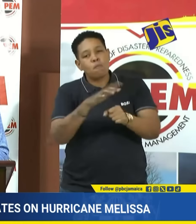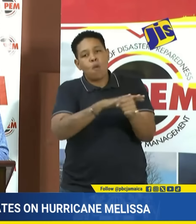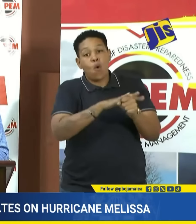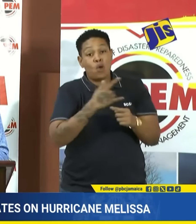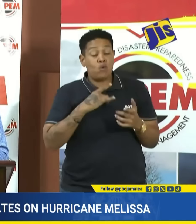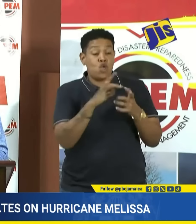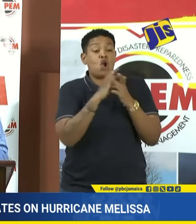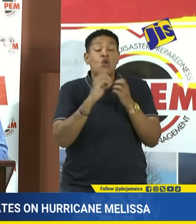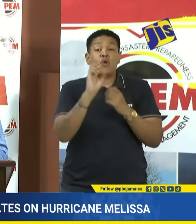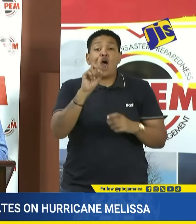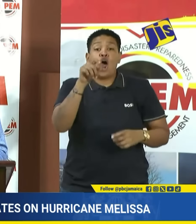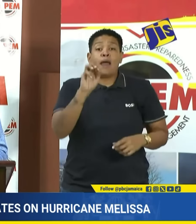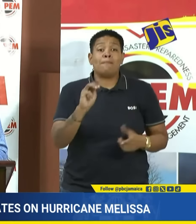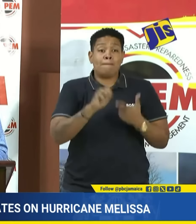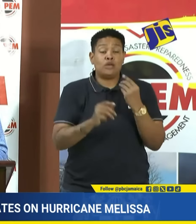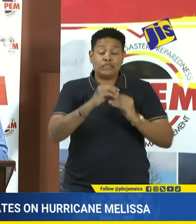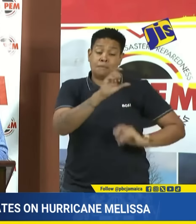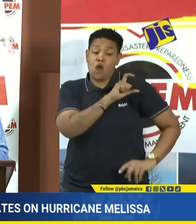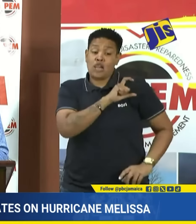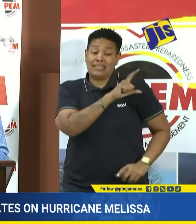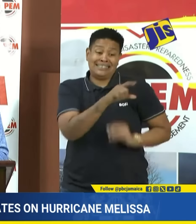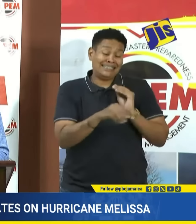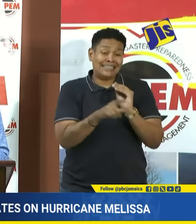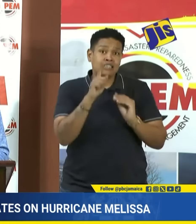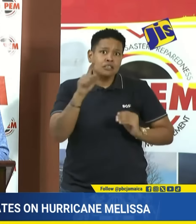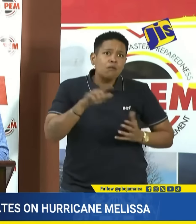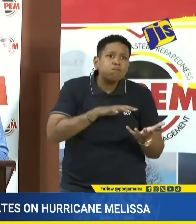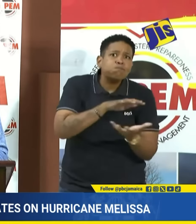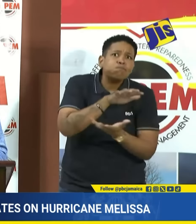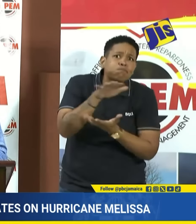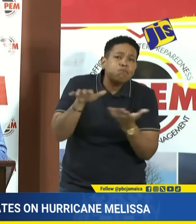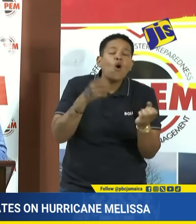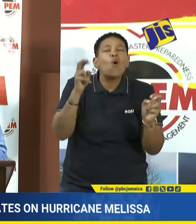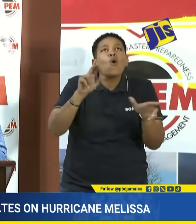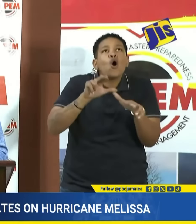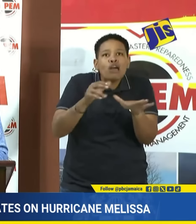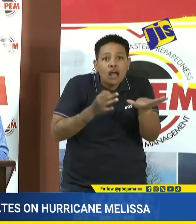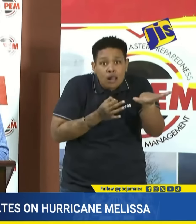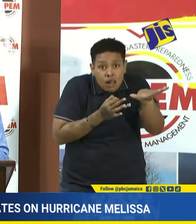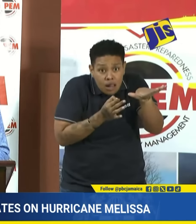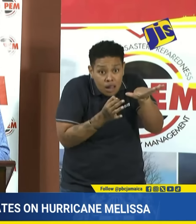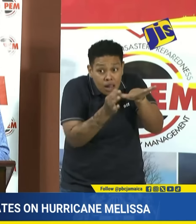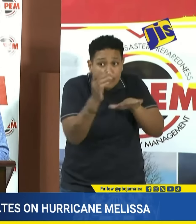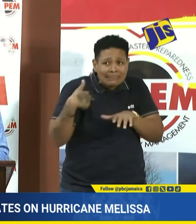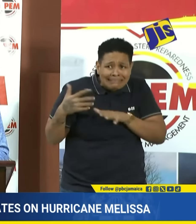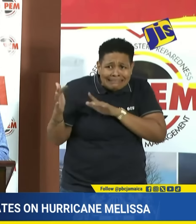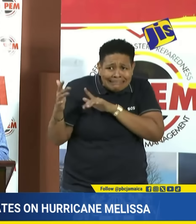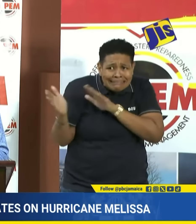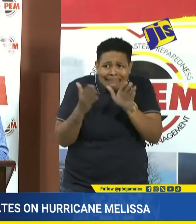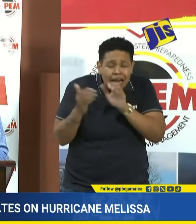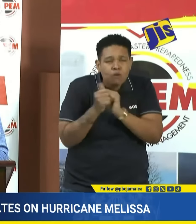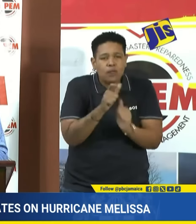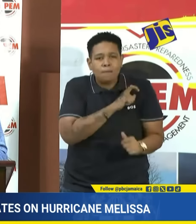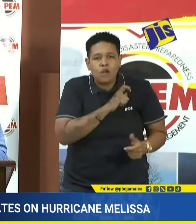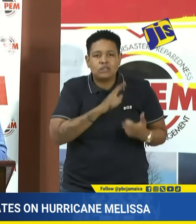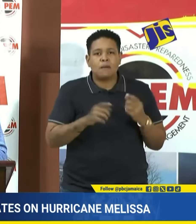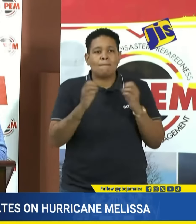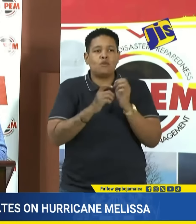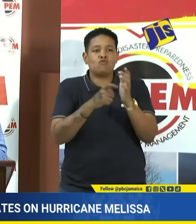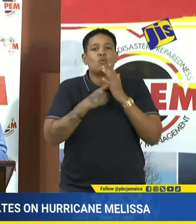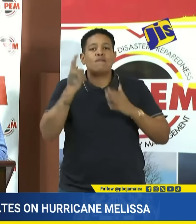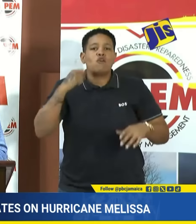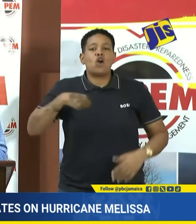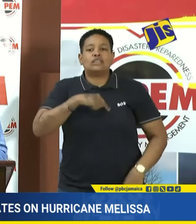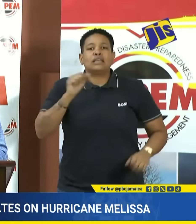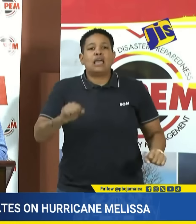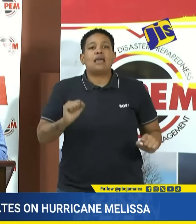with ODPEM and the police. As the storm draws or the hurricane draws nearer, obviously there will be more requirements for